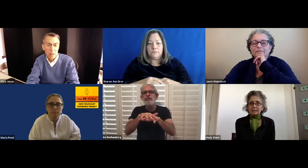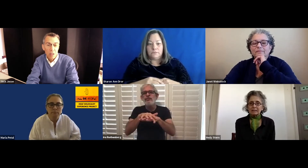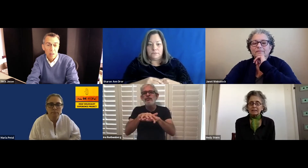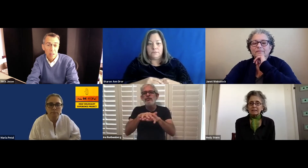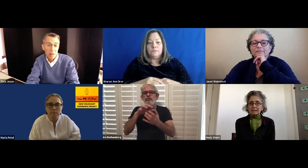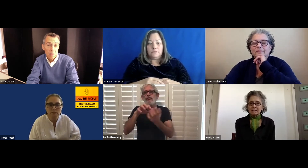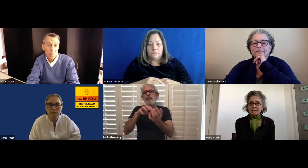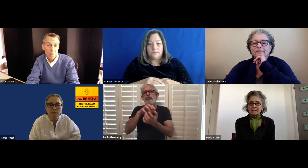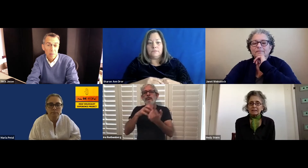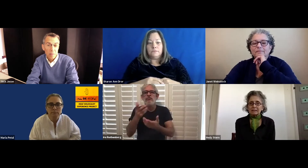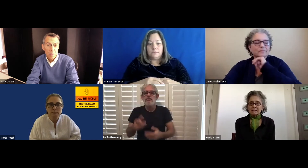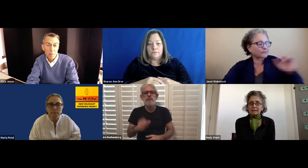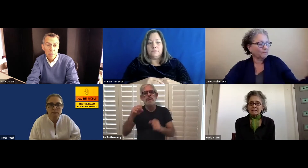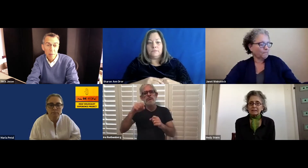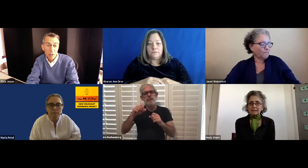think. A mixture.